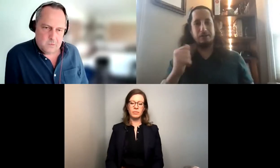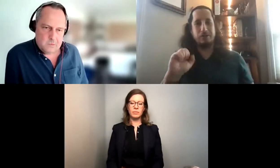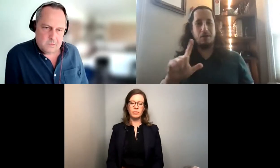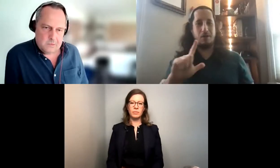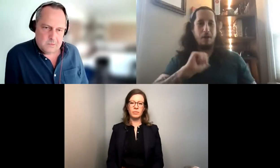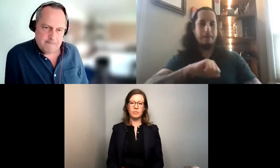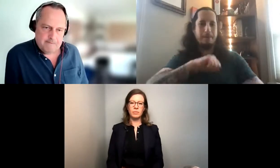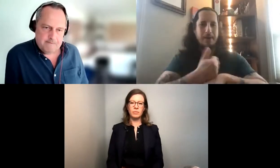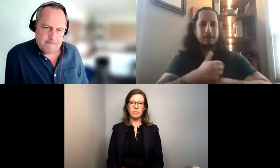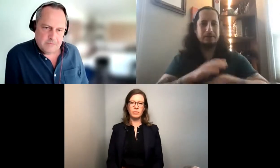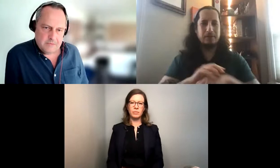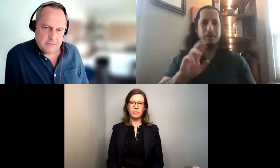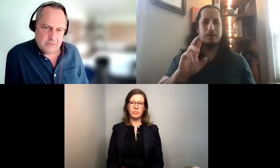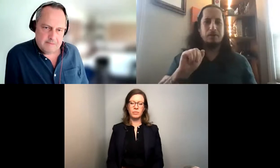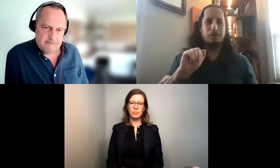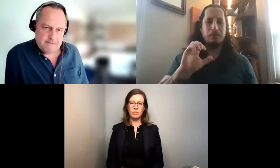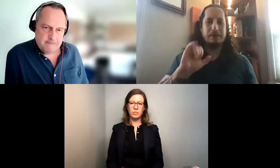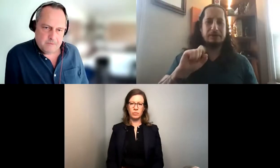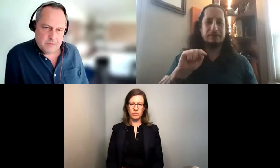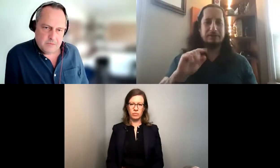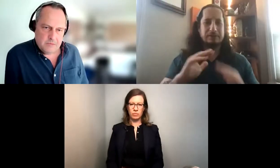Analog as well as the digital,